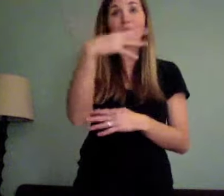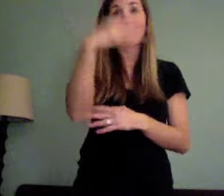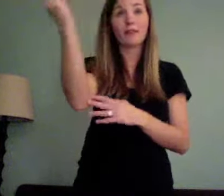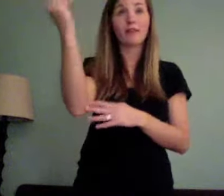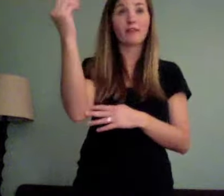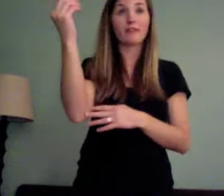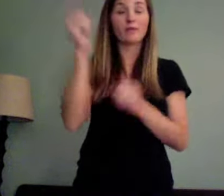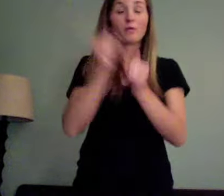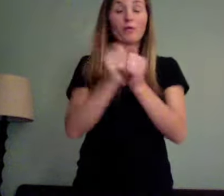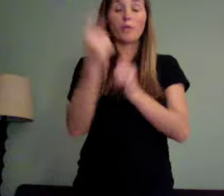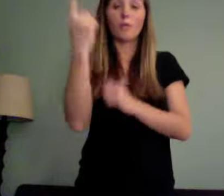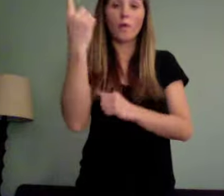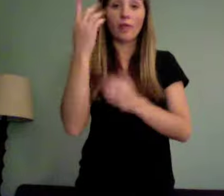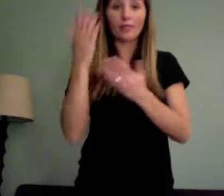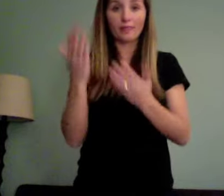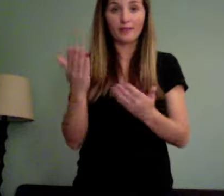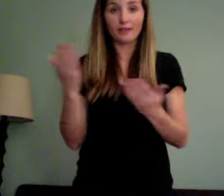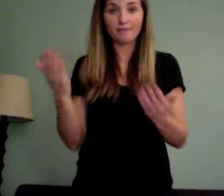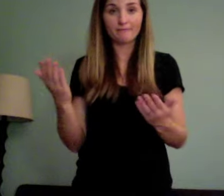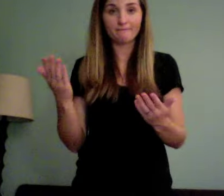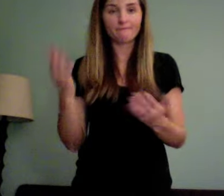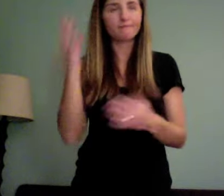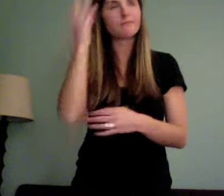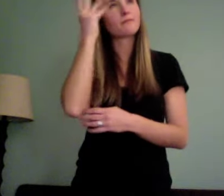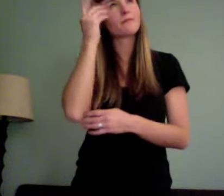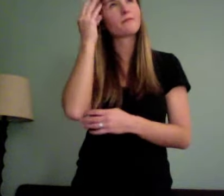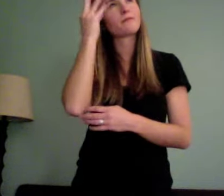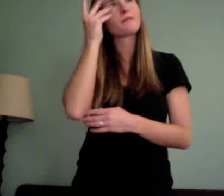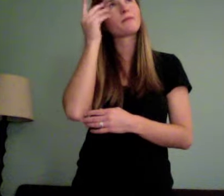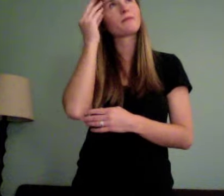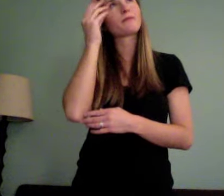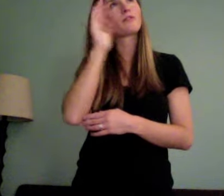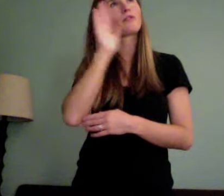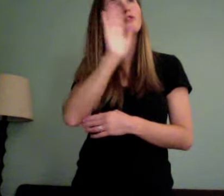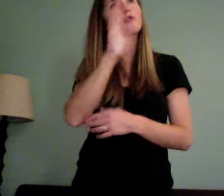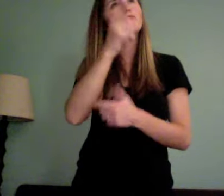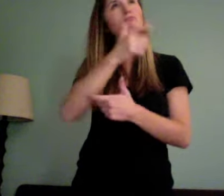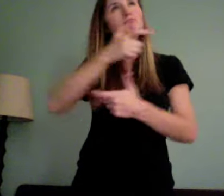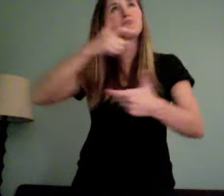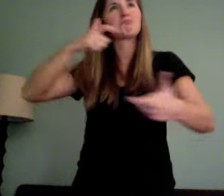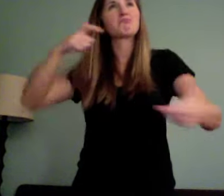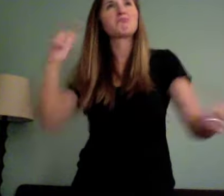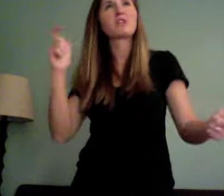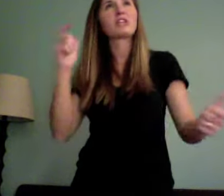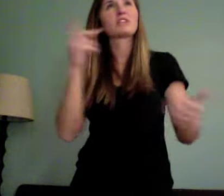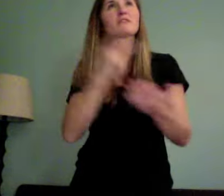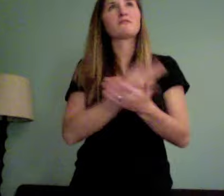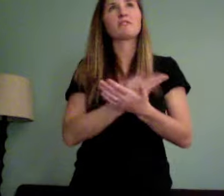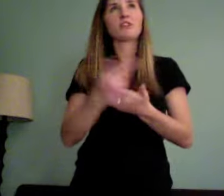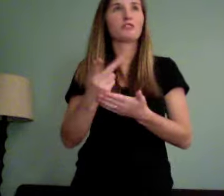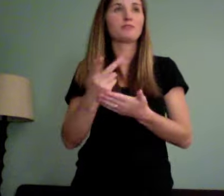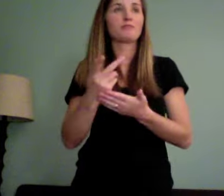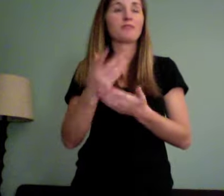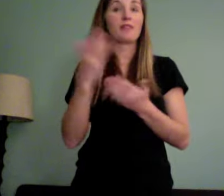I want you to think about your greatest failures. The things that no one else knows about. You know, it